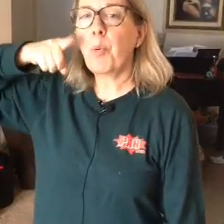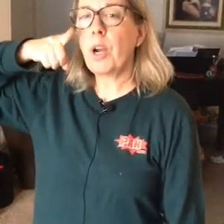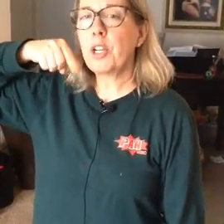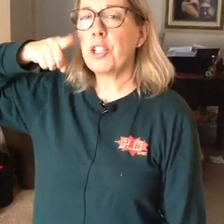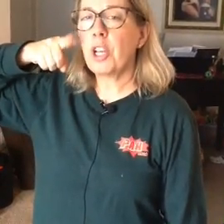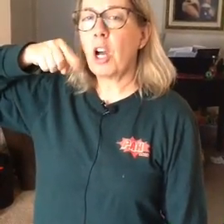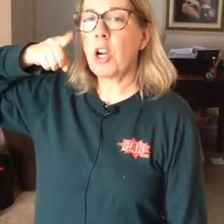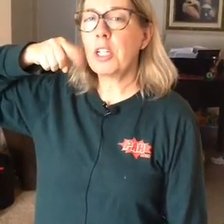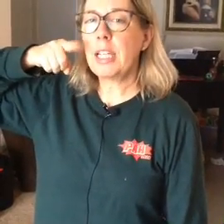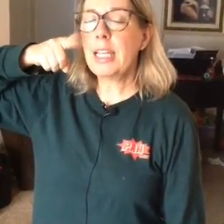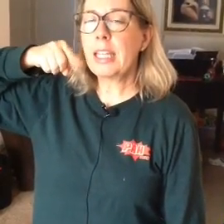brush our teeth,